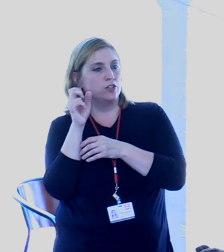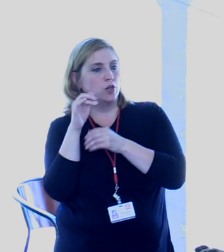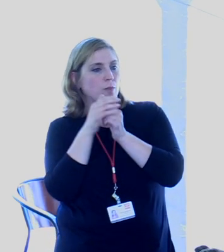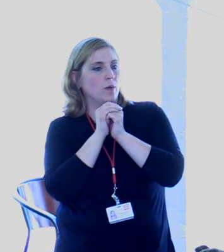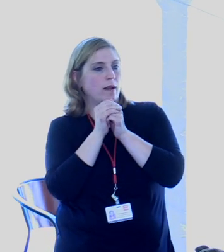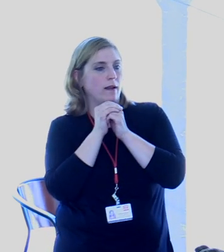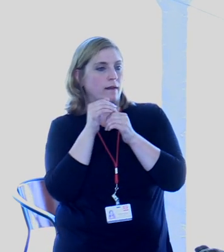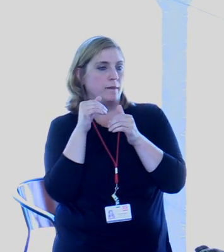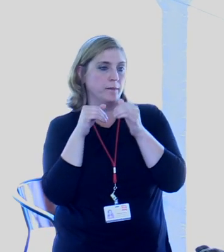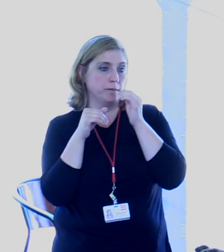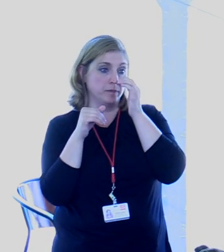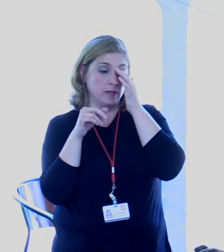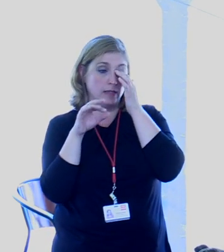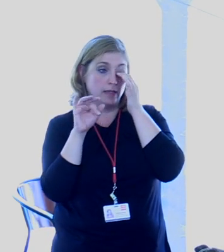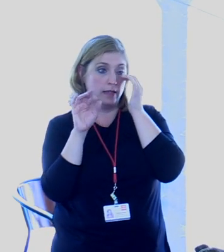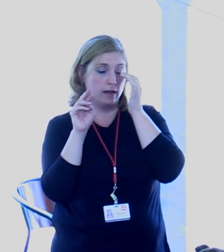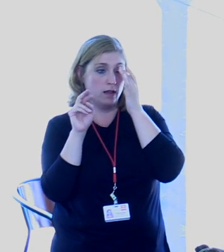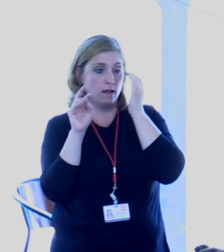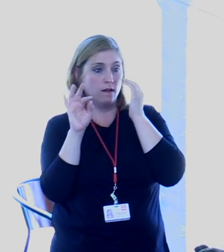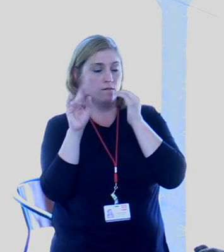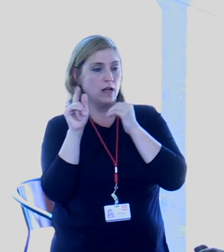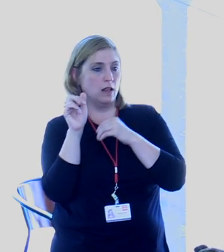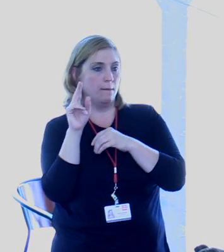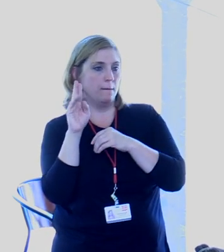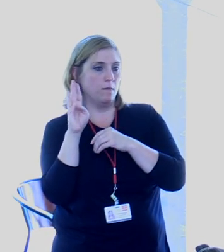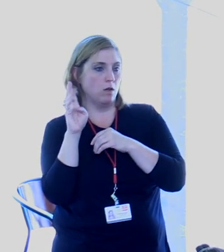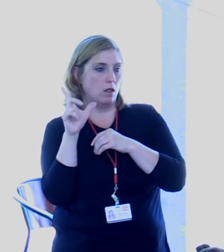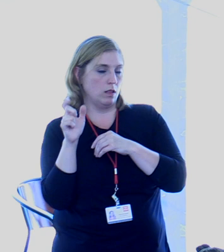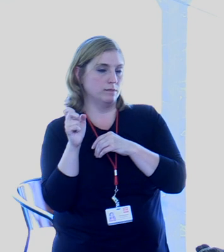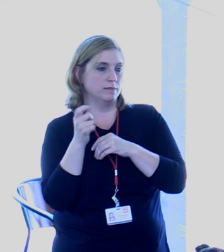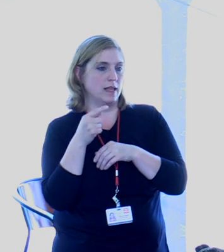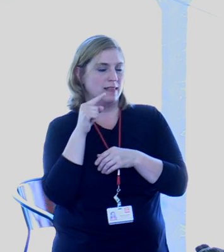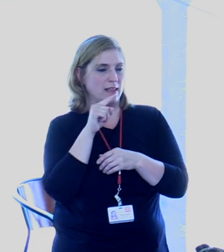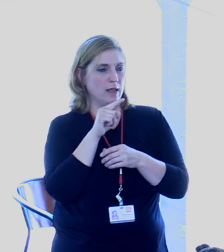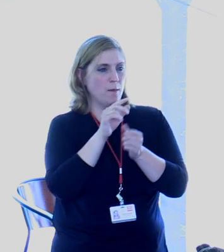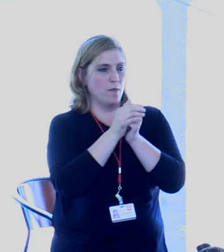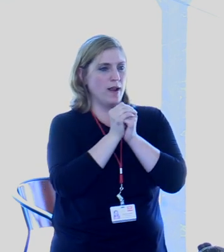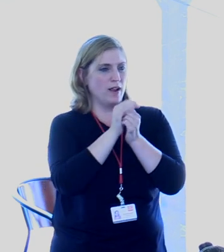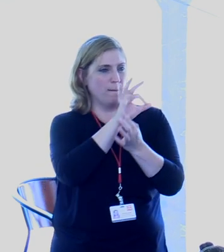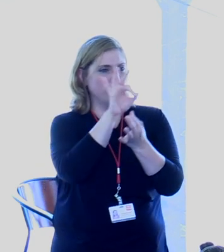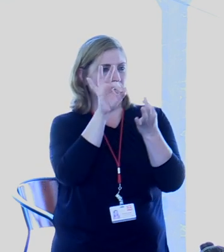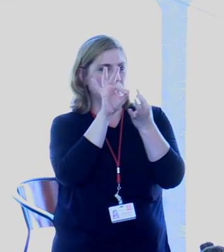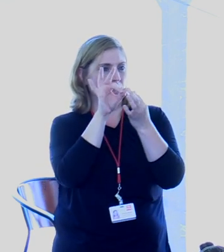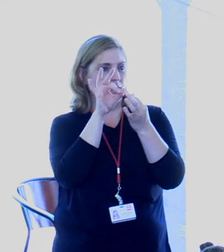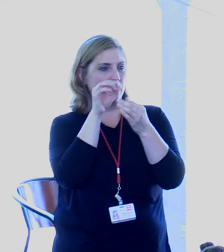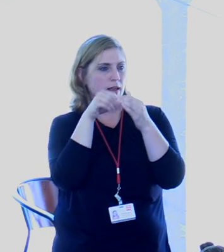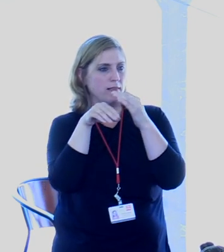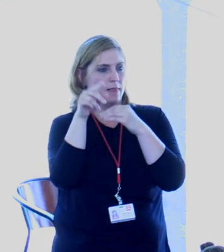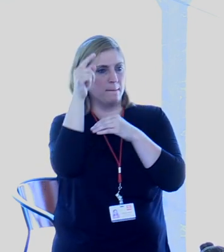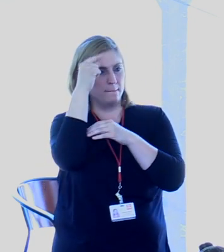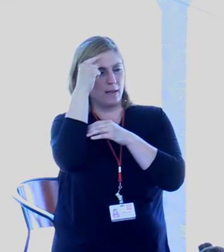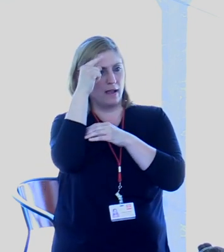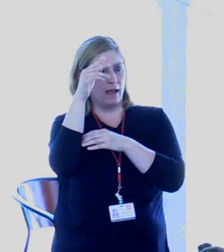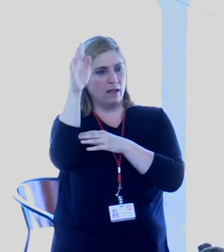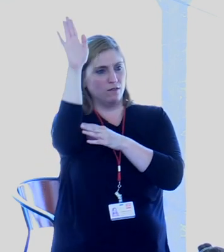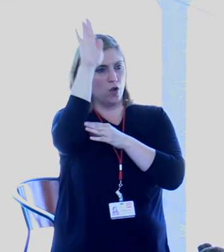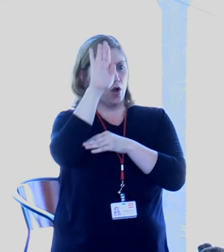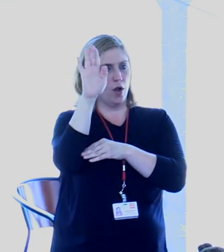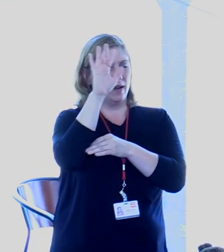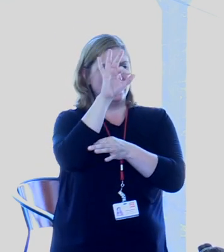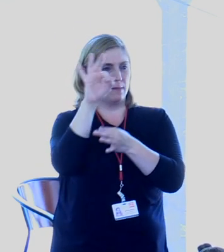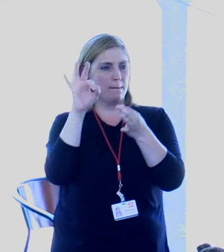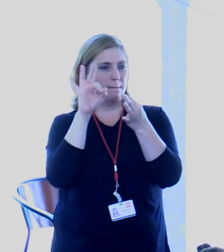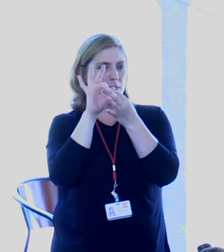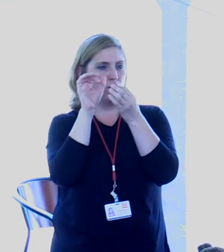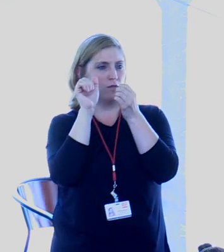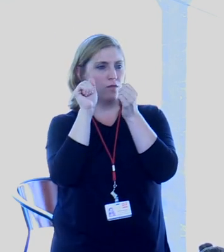prayer infallible? When our prayer is perfectly attuned to the mind of God, when our prayer is